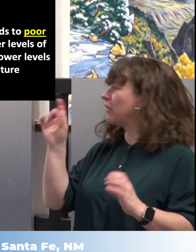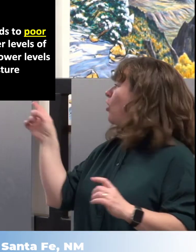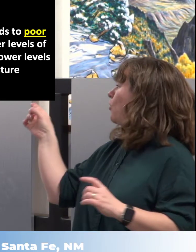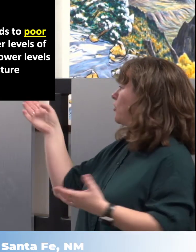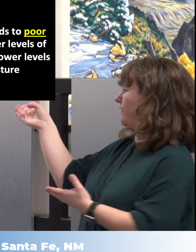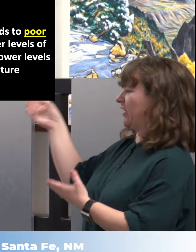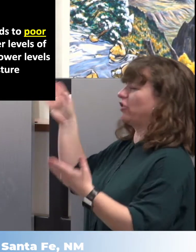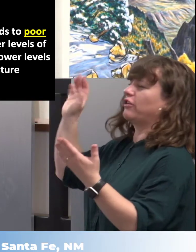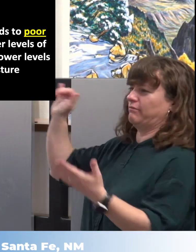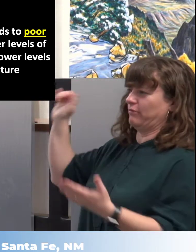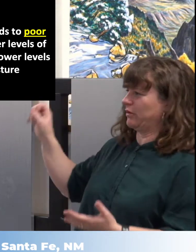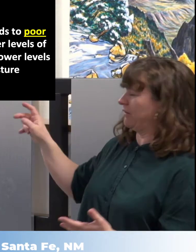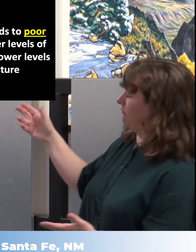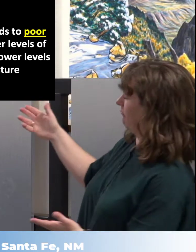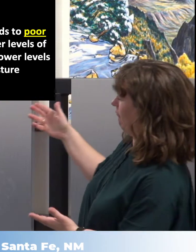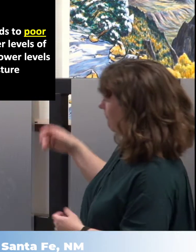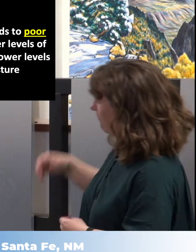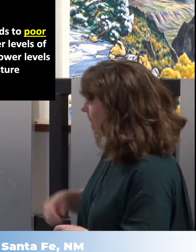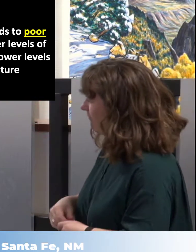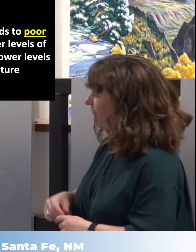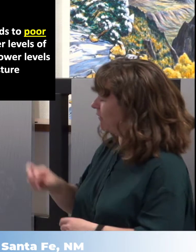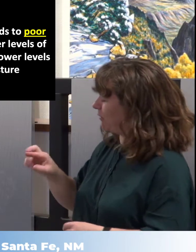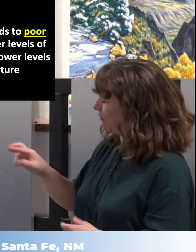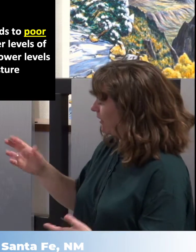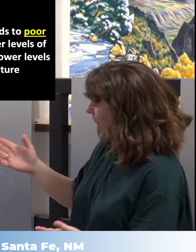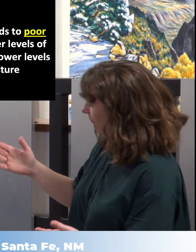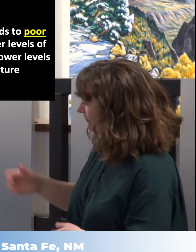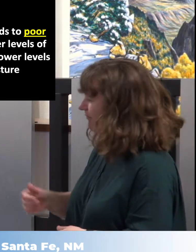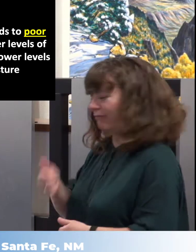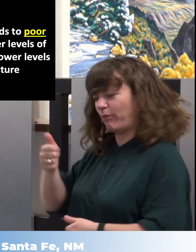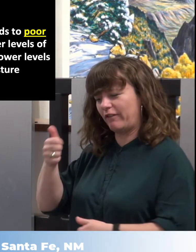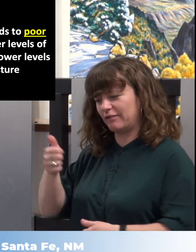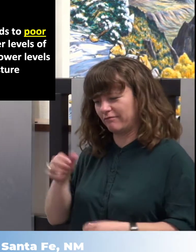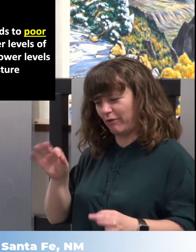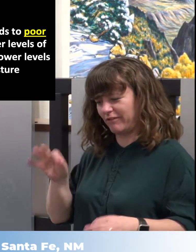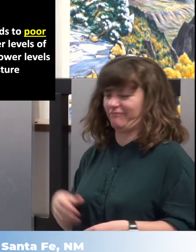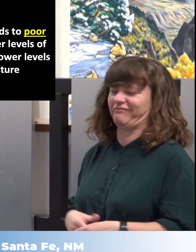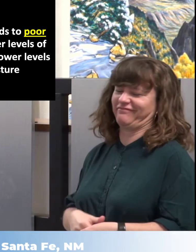Oh, there you are. On my right hand side. Wonderful one.